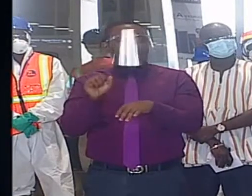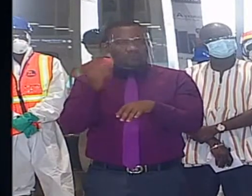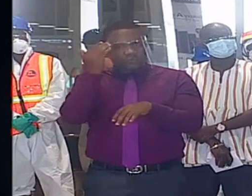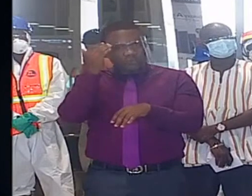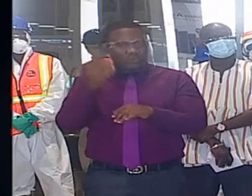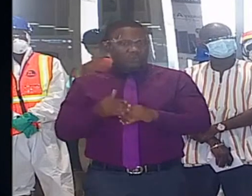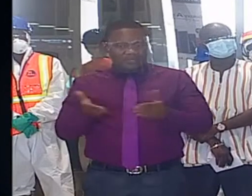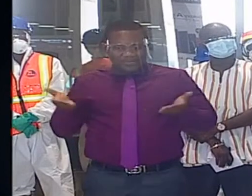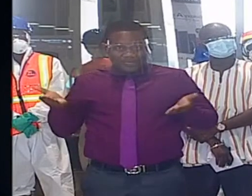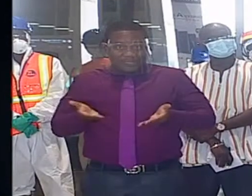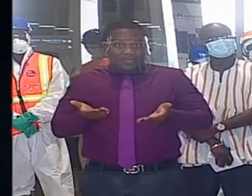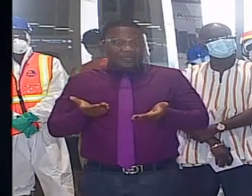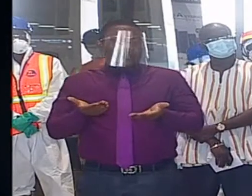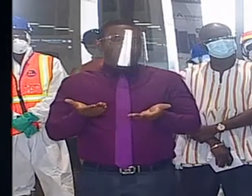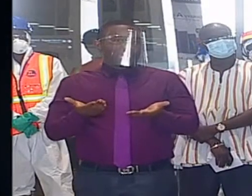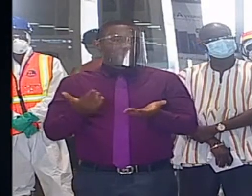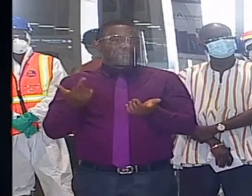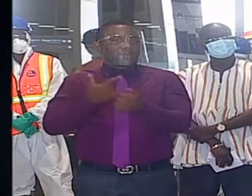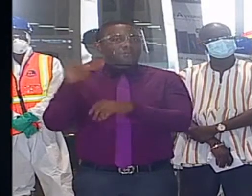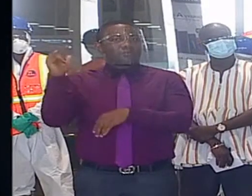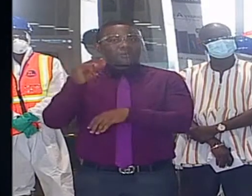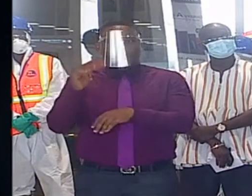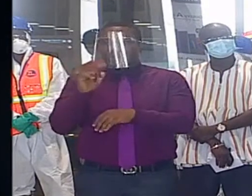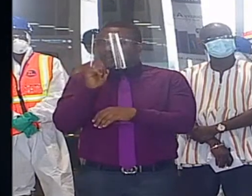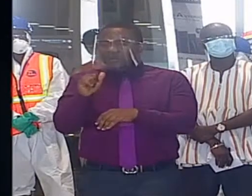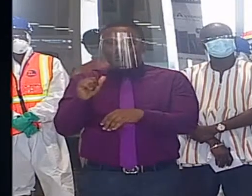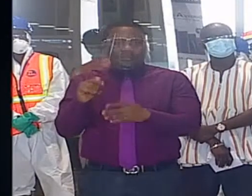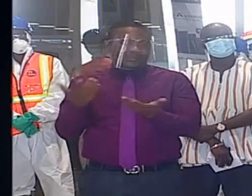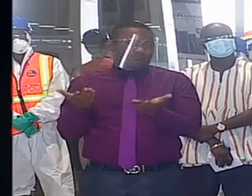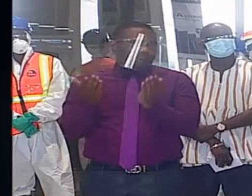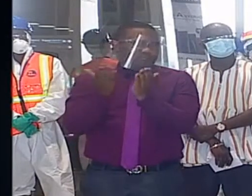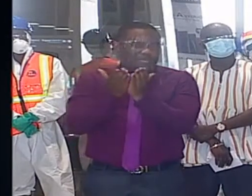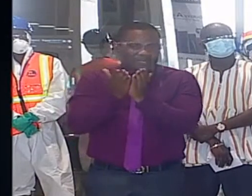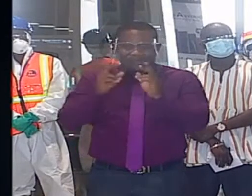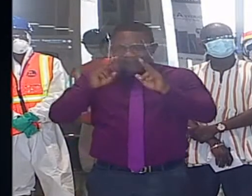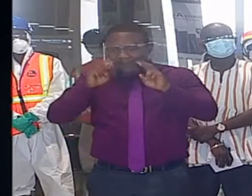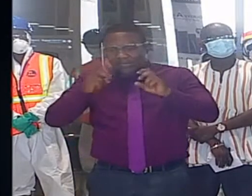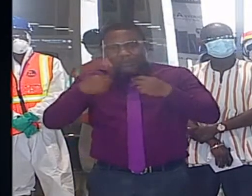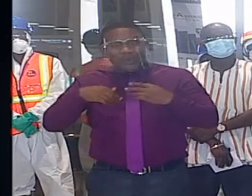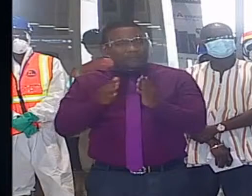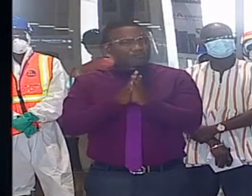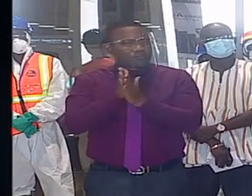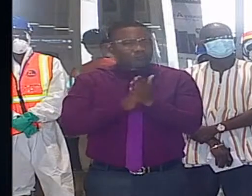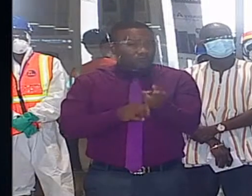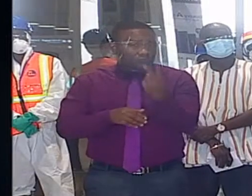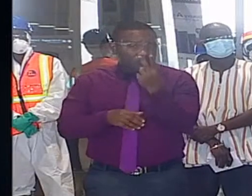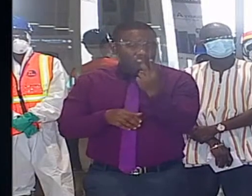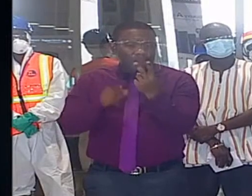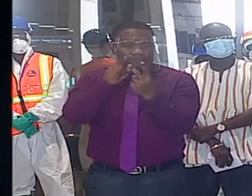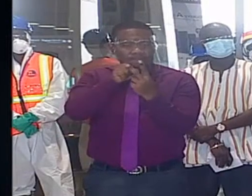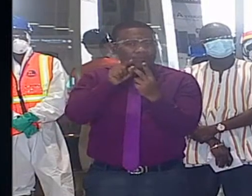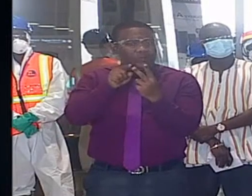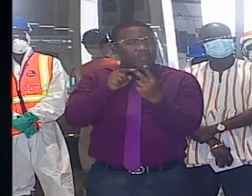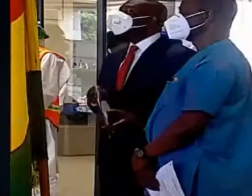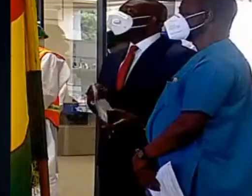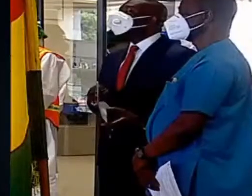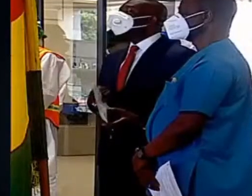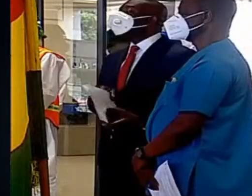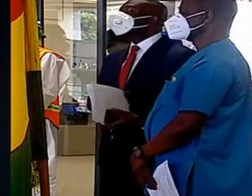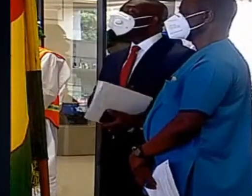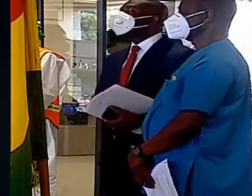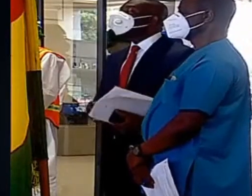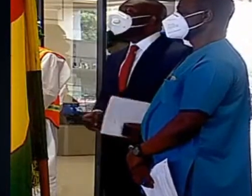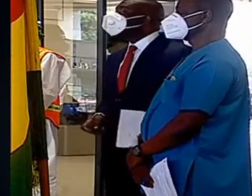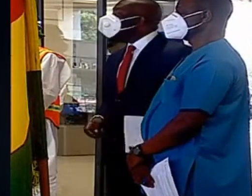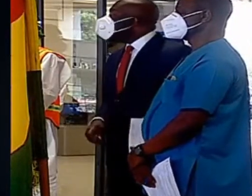airport, forgive me, it's not about academic research. We are interested in two things. The test must be very specific and